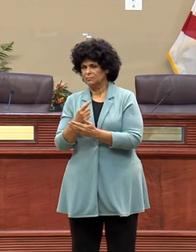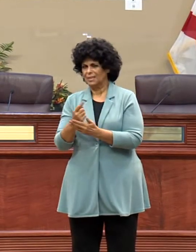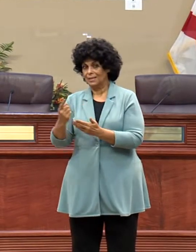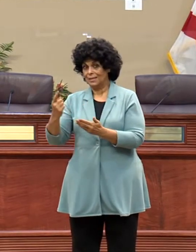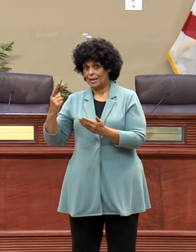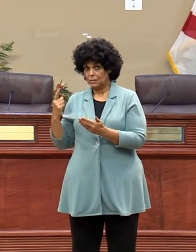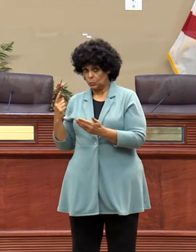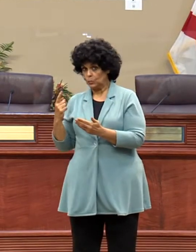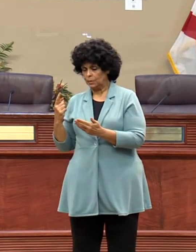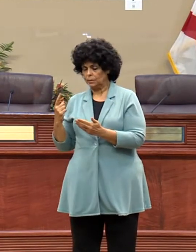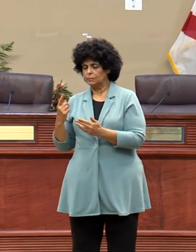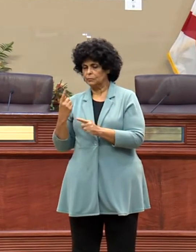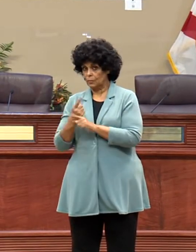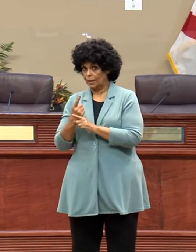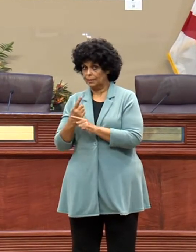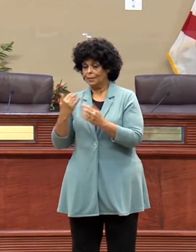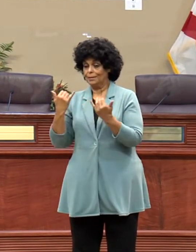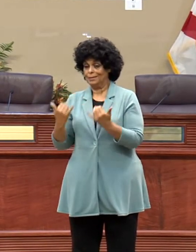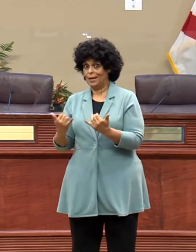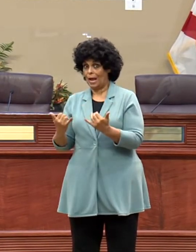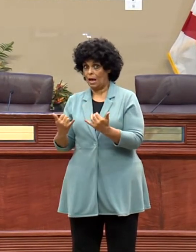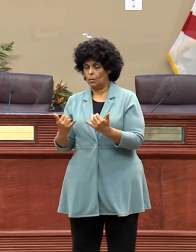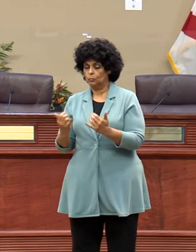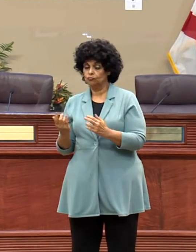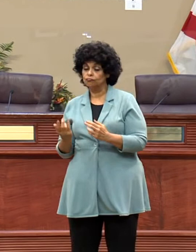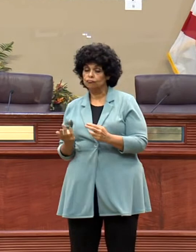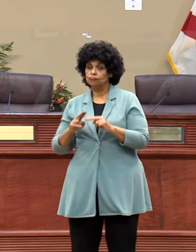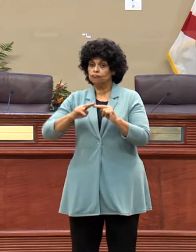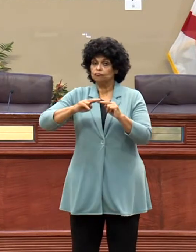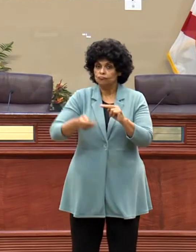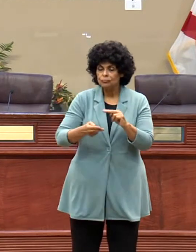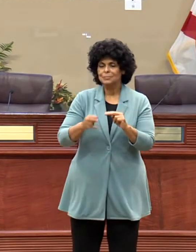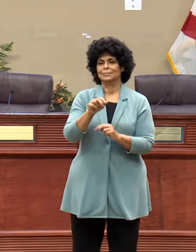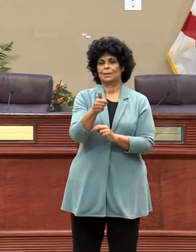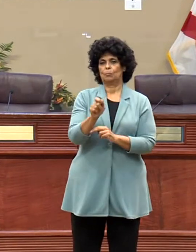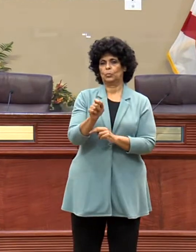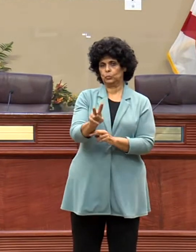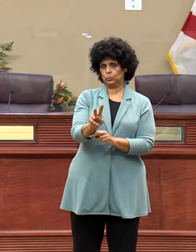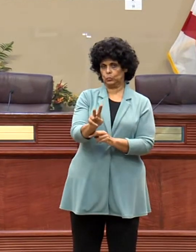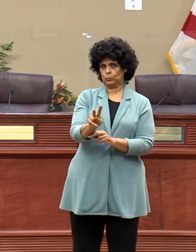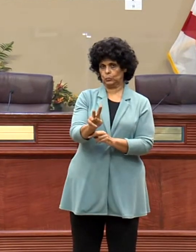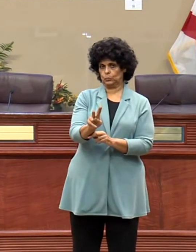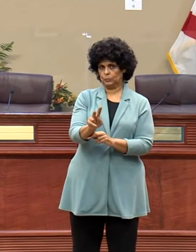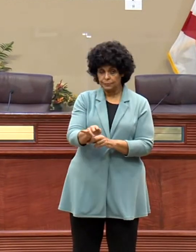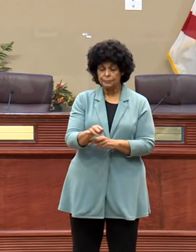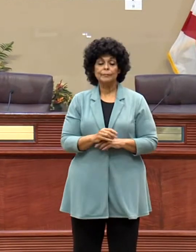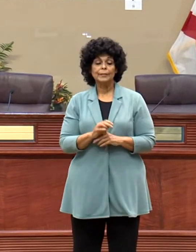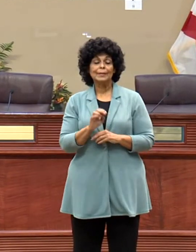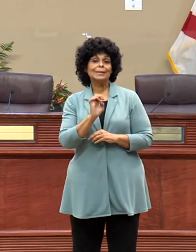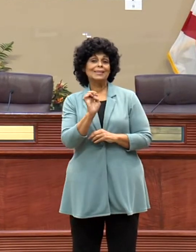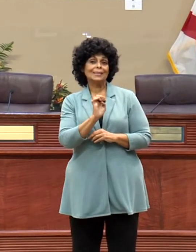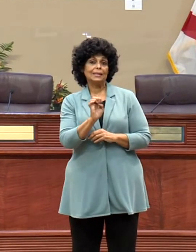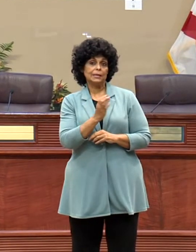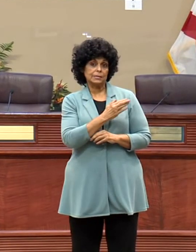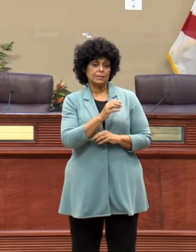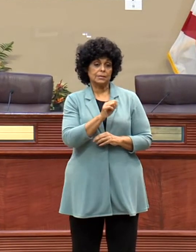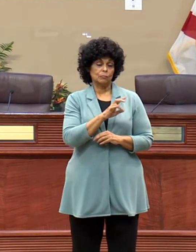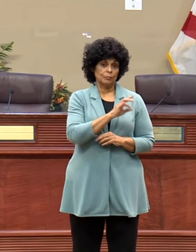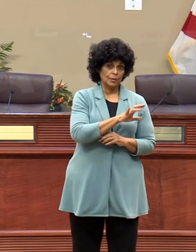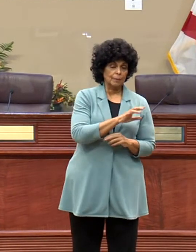it has dropped to 10.2 million. The Eastern facility was at 15.7 million, but has dropped